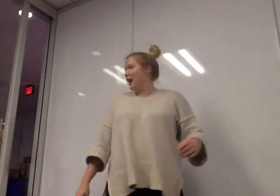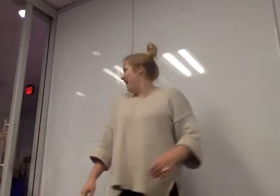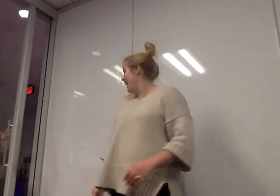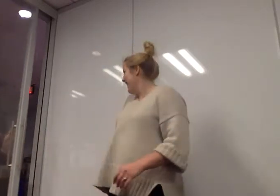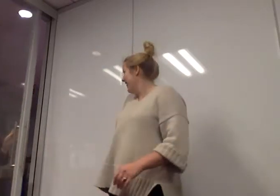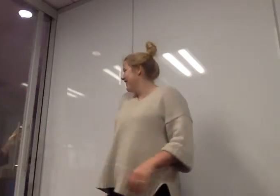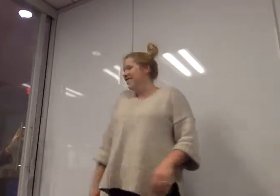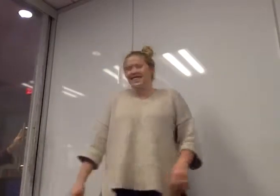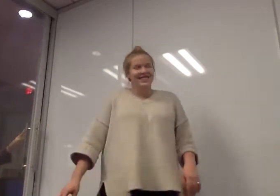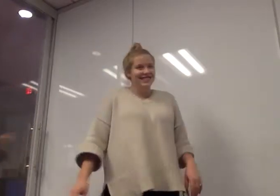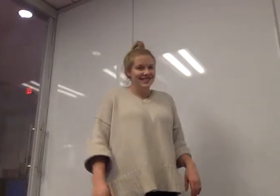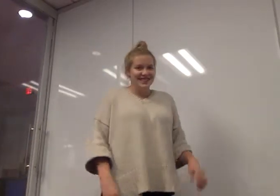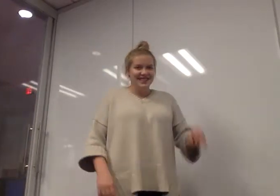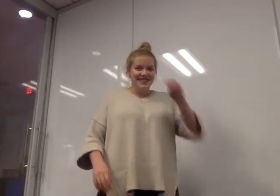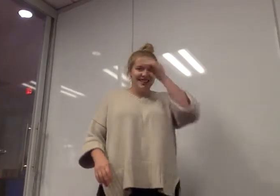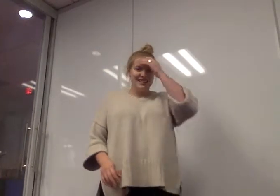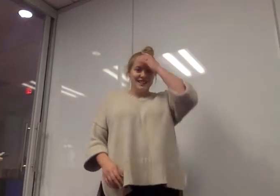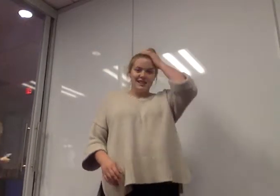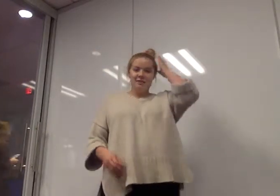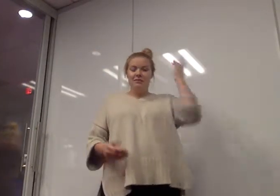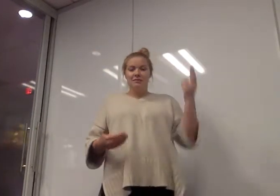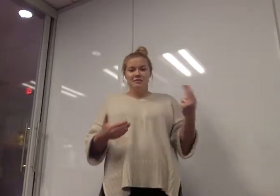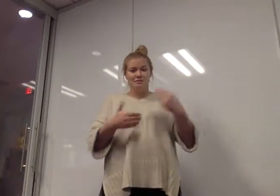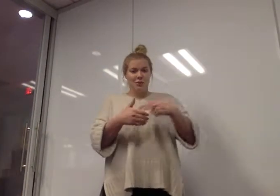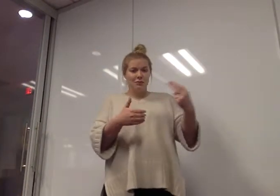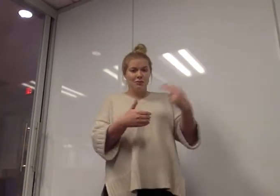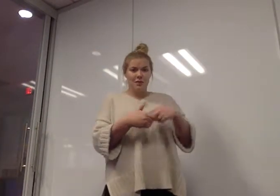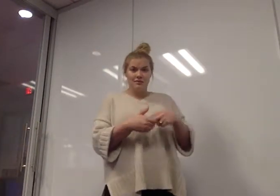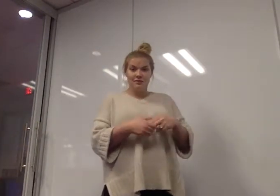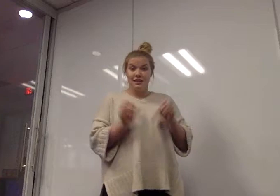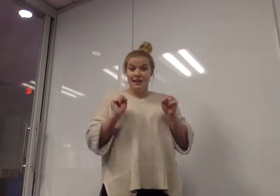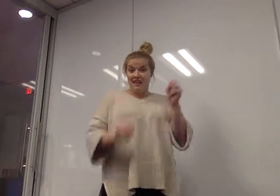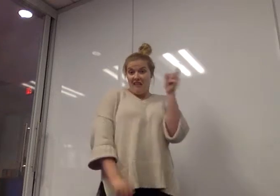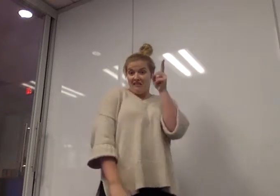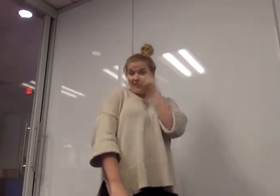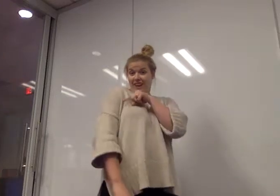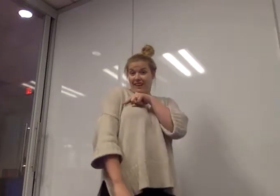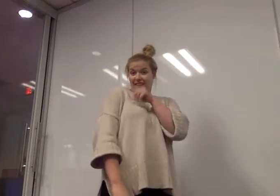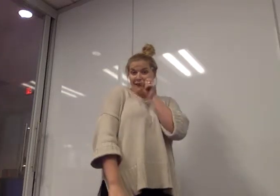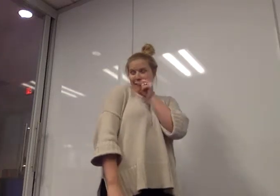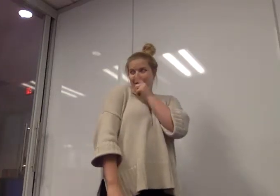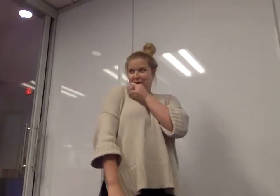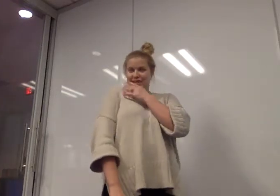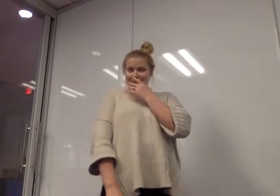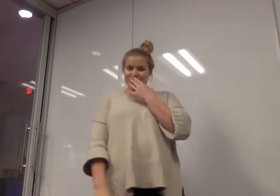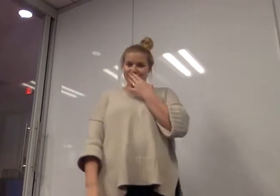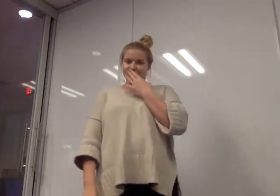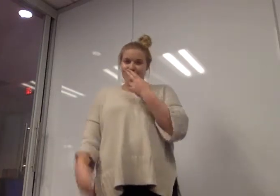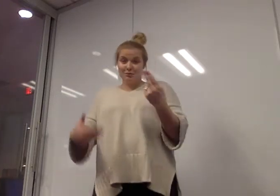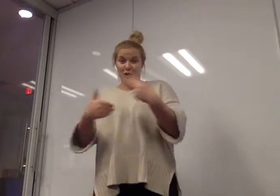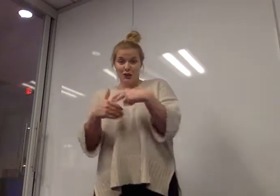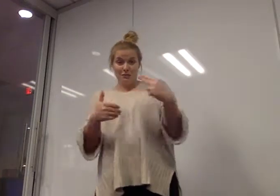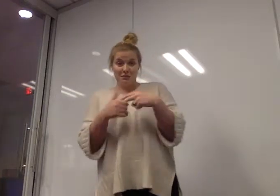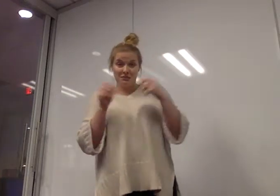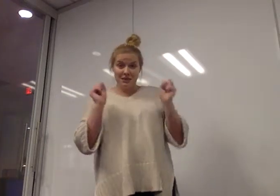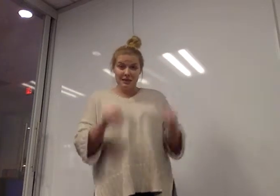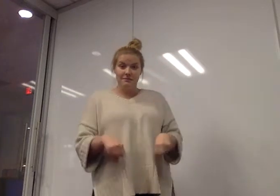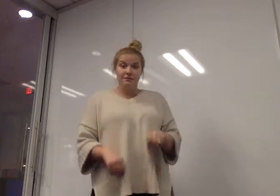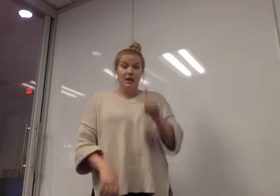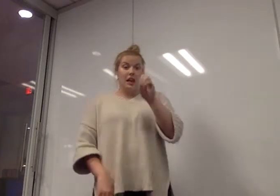and they're participating. Is it possible that we could get people to fake it, and would it lead them to participate more? So my main collaborator,